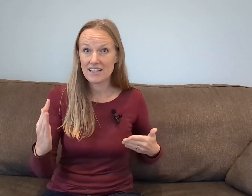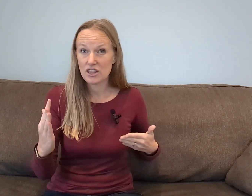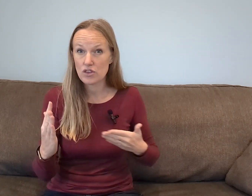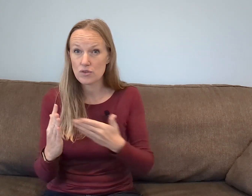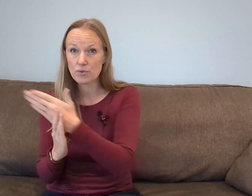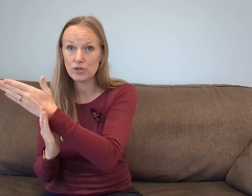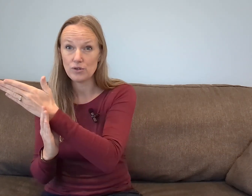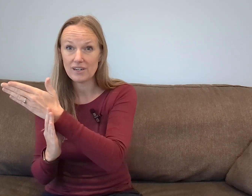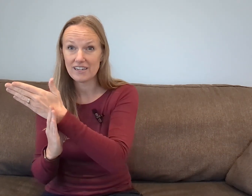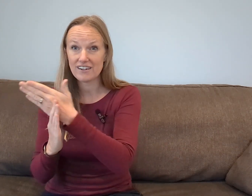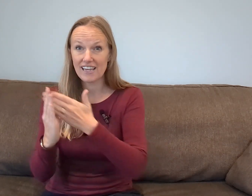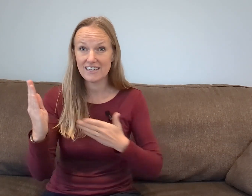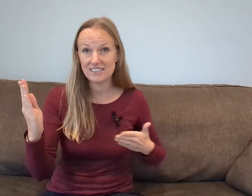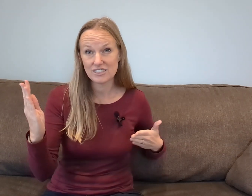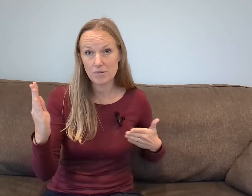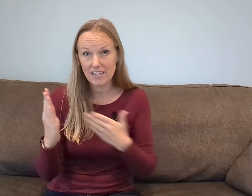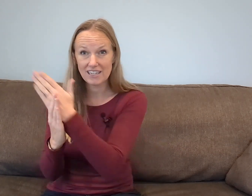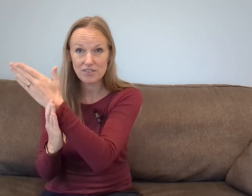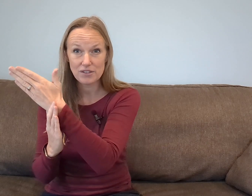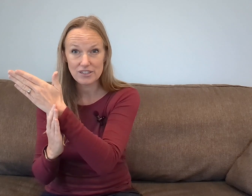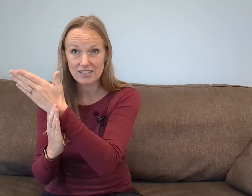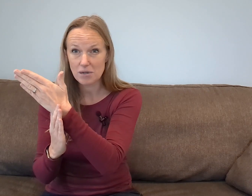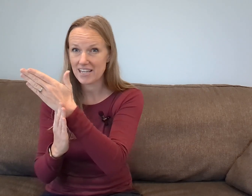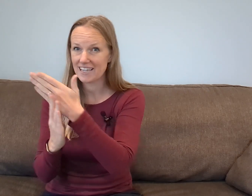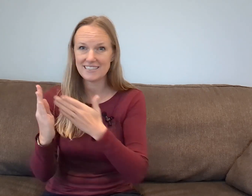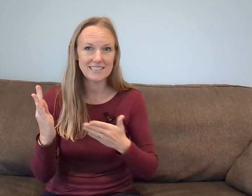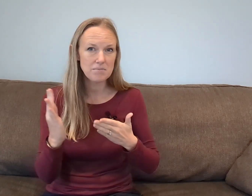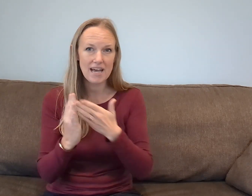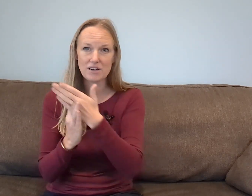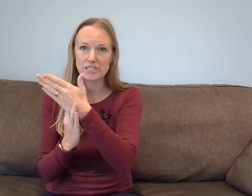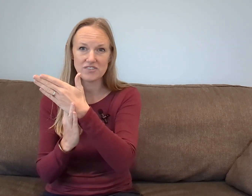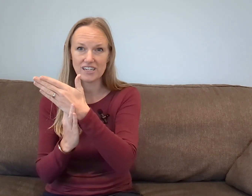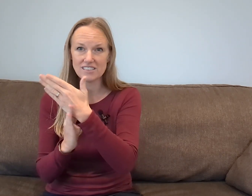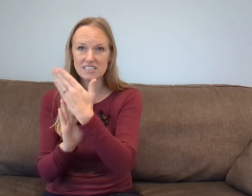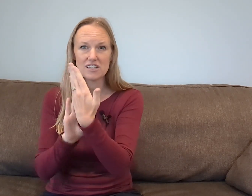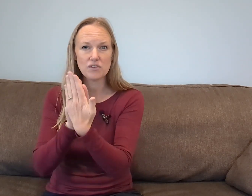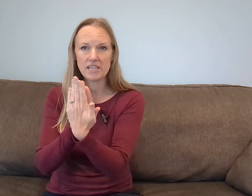then through. Cut your hand, your dominant hand through your non-dominant hand. It doesn't matter which fingers, just like for peace,